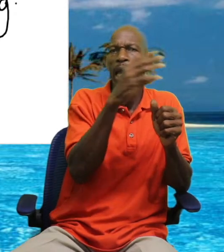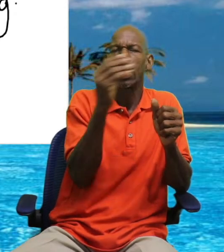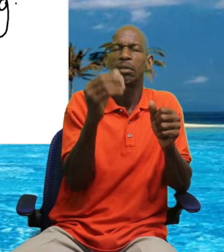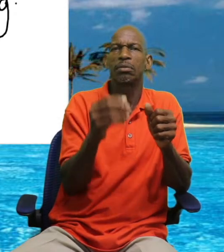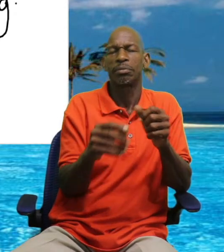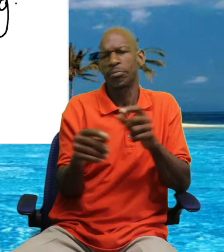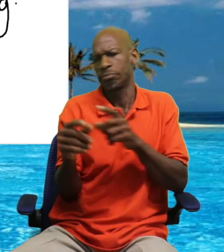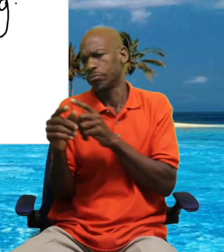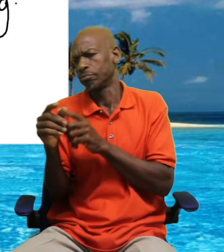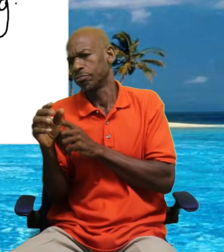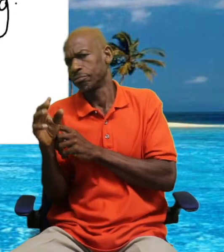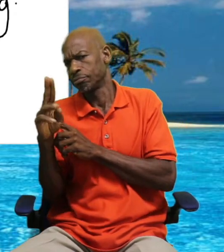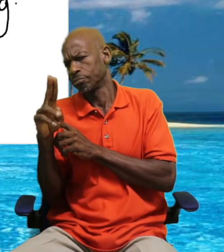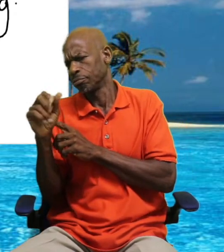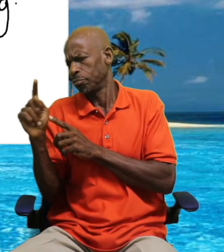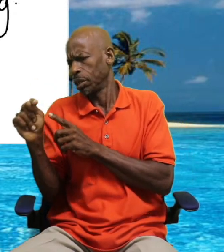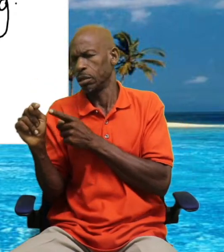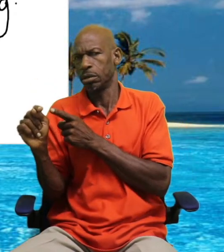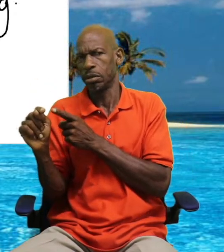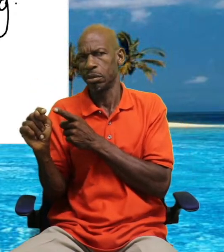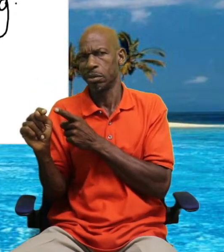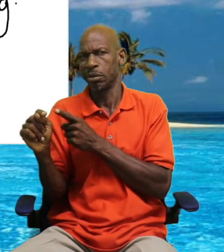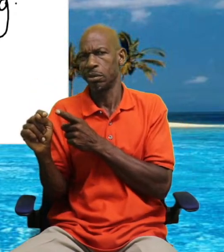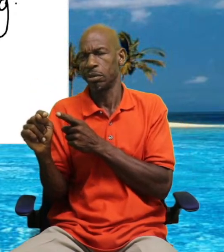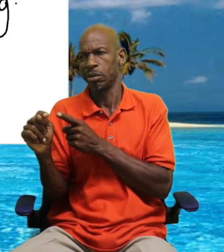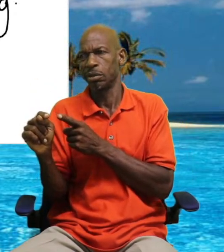joins different